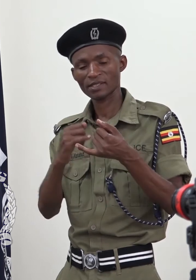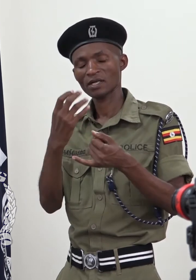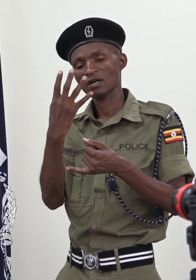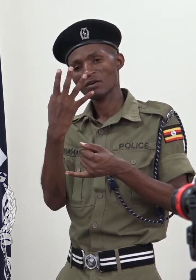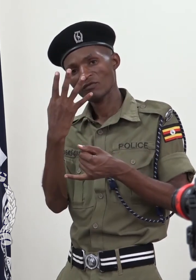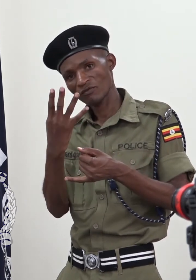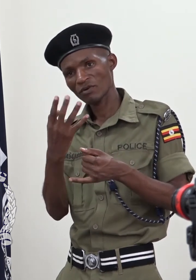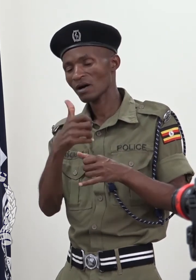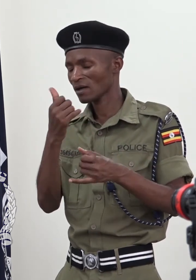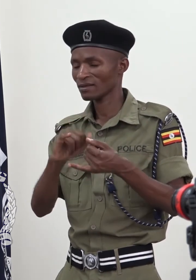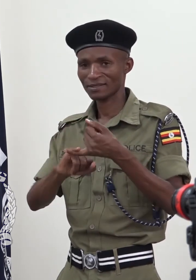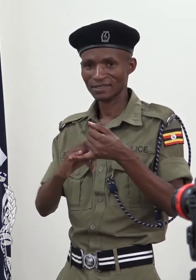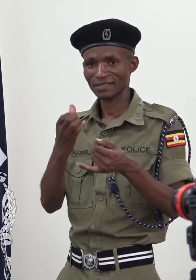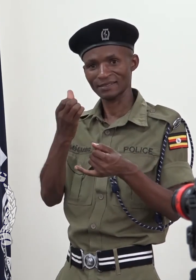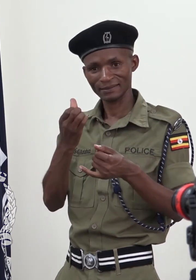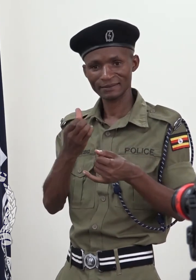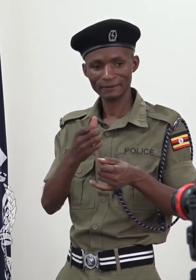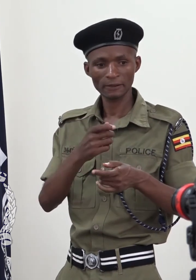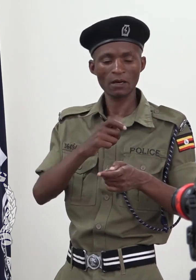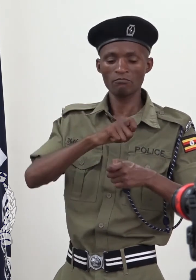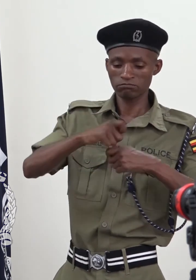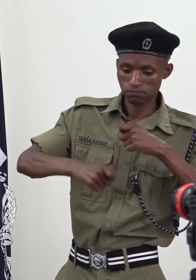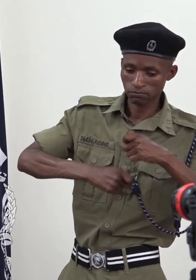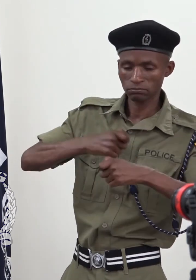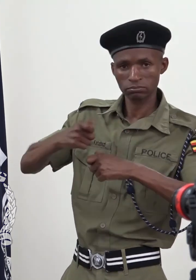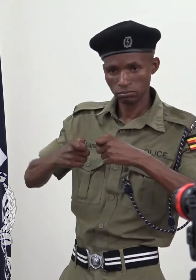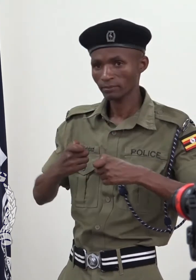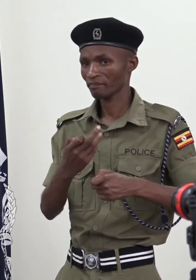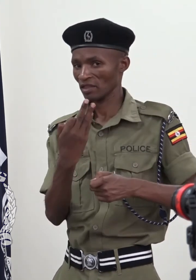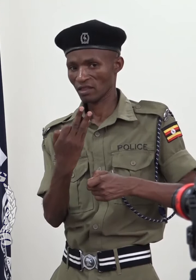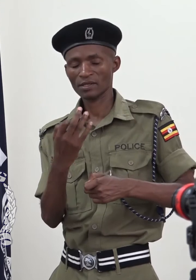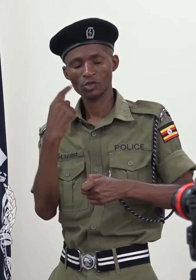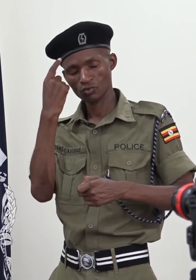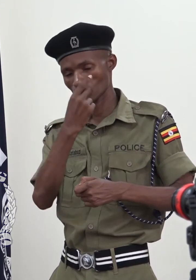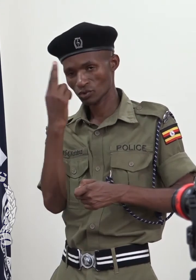one in senior 6. So they tied them up. They also